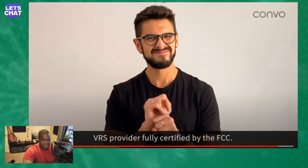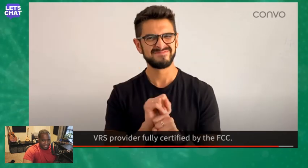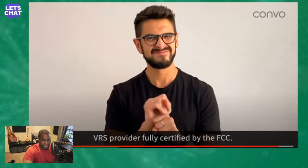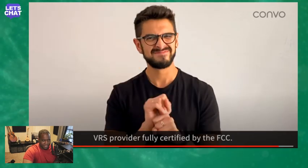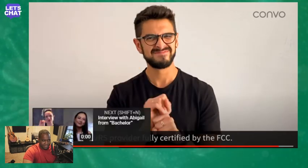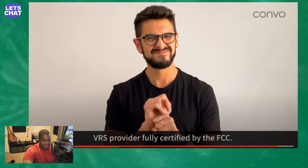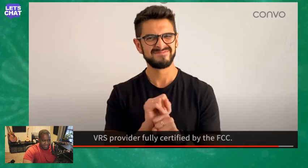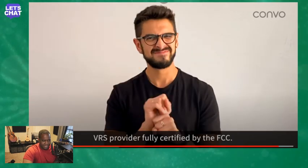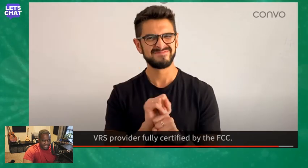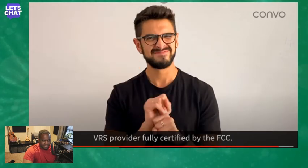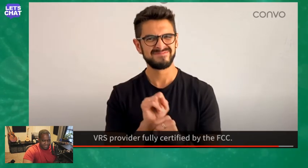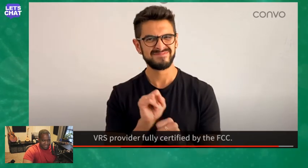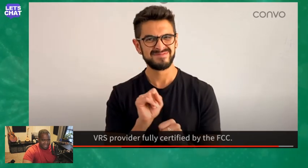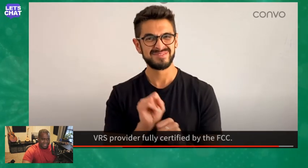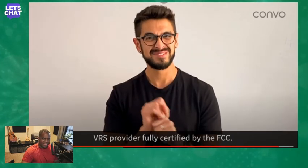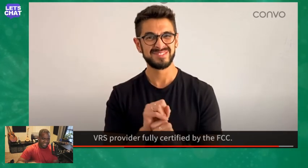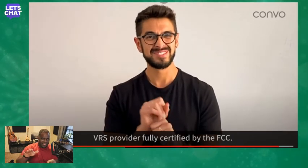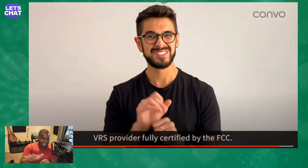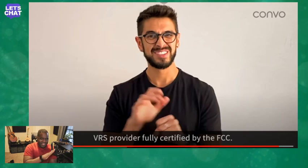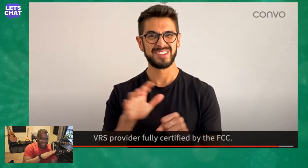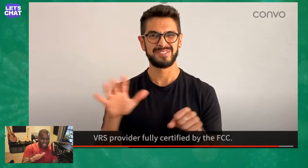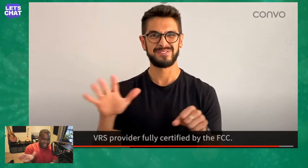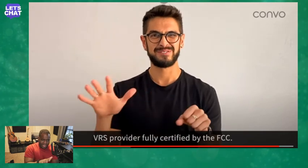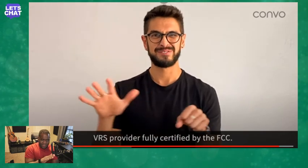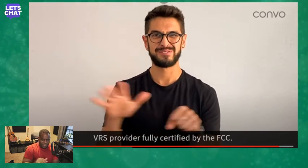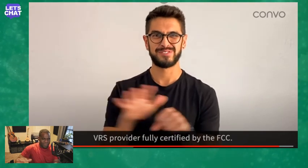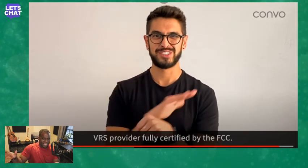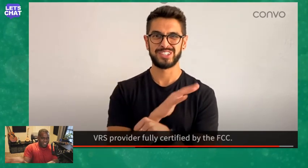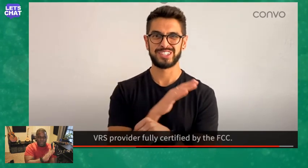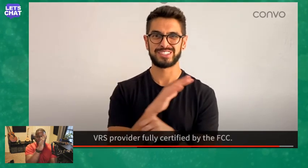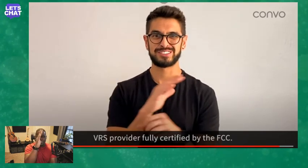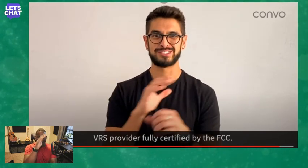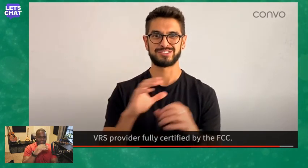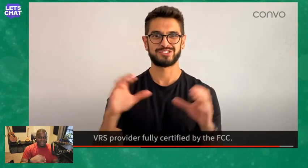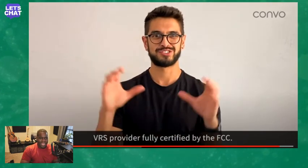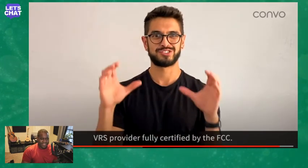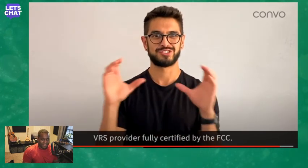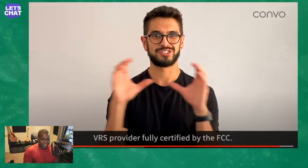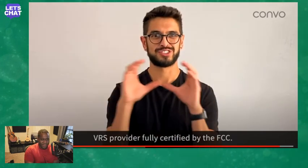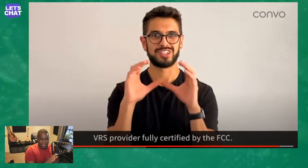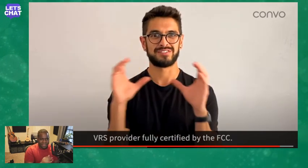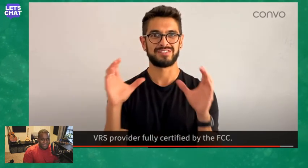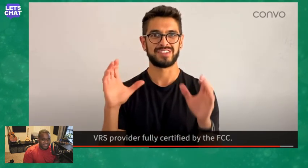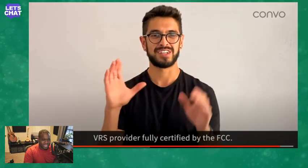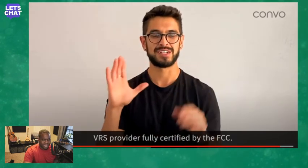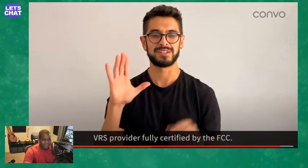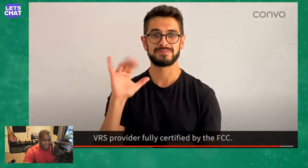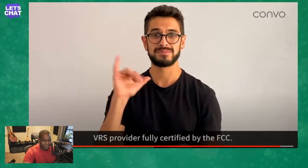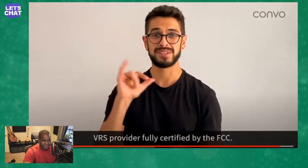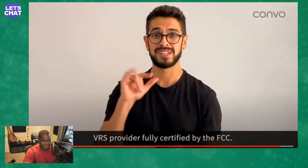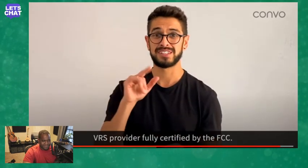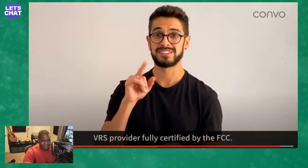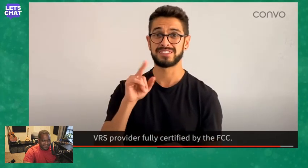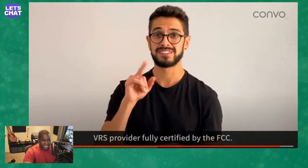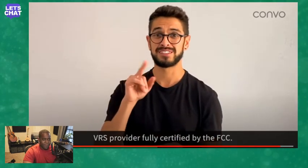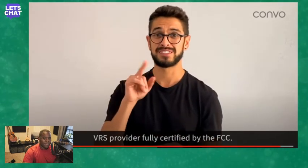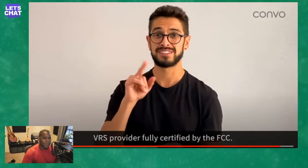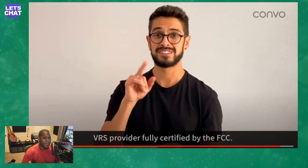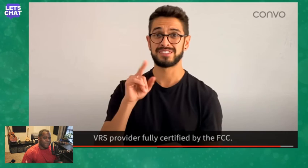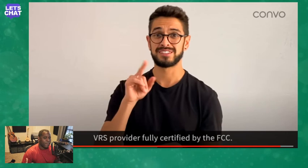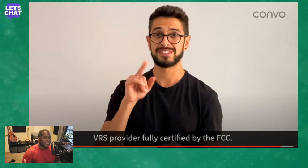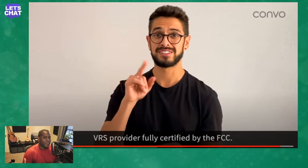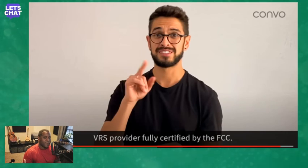Oh, it does say fully. Yeah, because he's signing enough, but he's putting some pizzazz on it. So I'm like, fully.